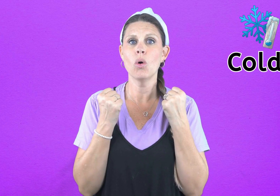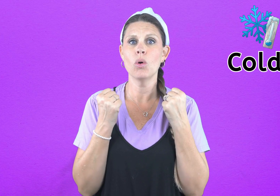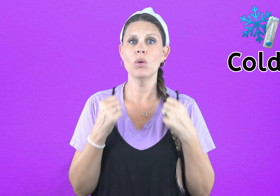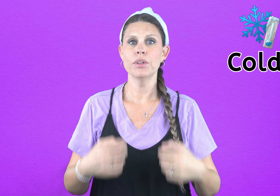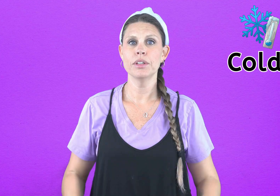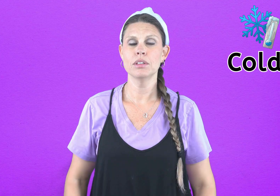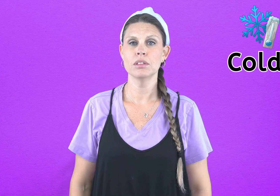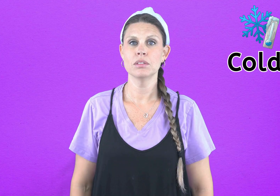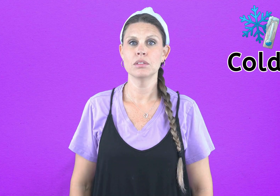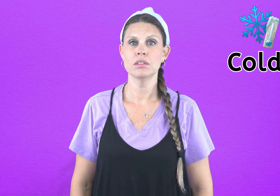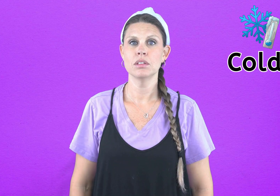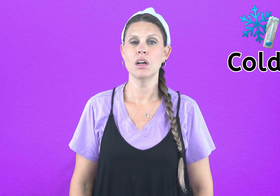cold,